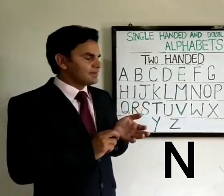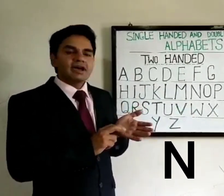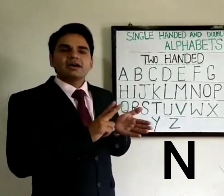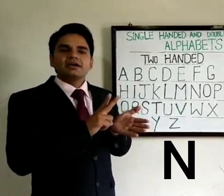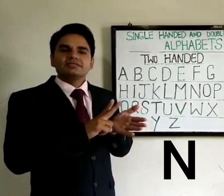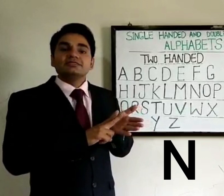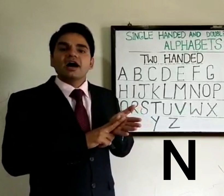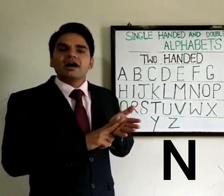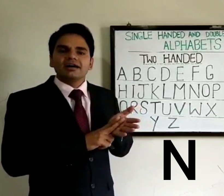N,